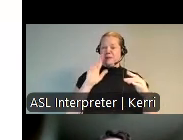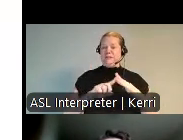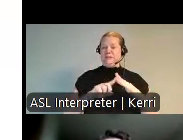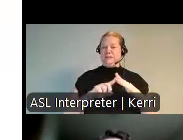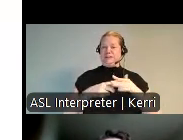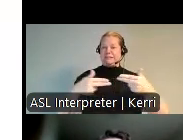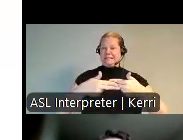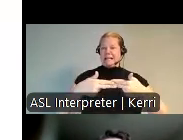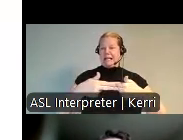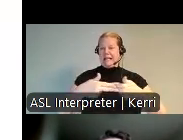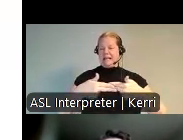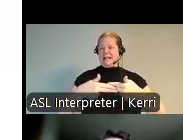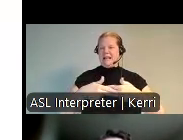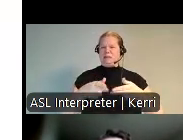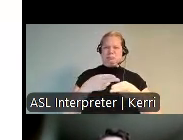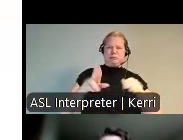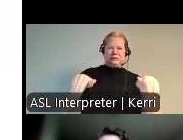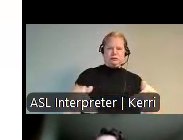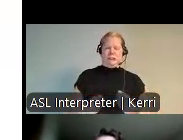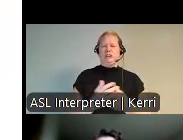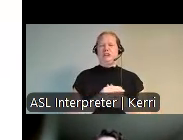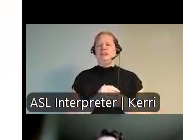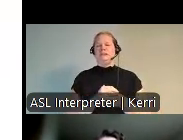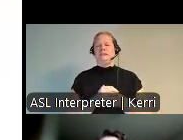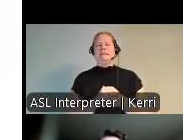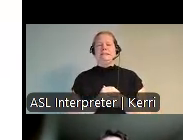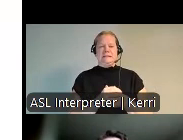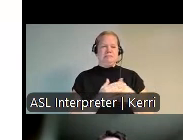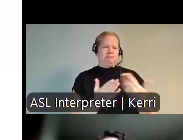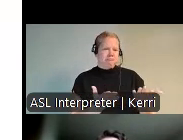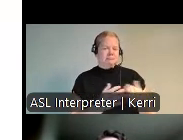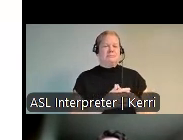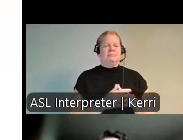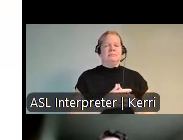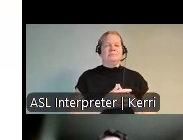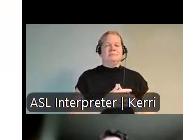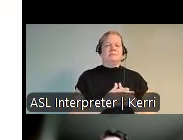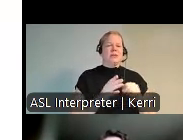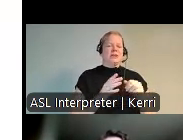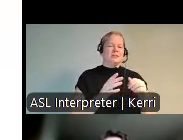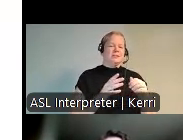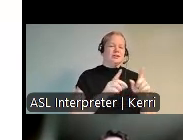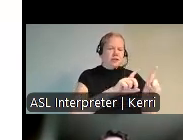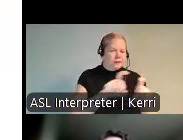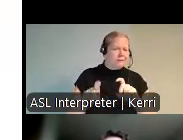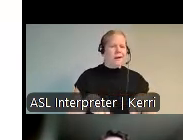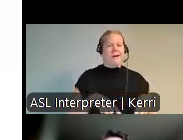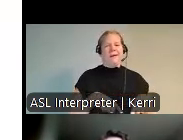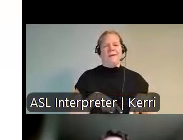just a very brief introduction to the Community Health Equity Initiative, a little bit about our survey,